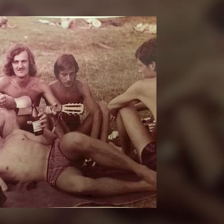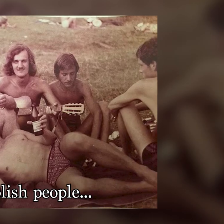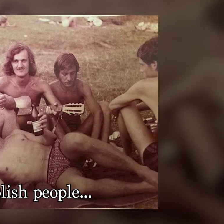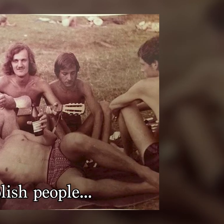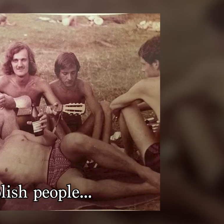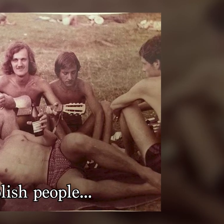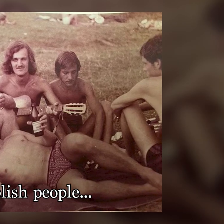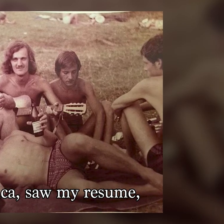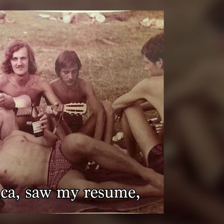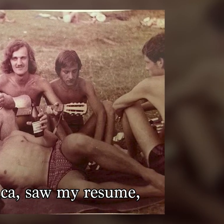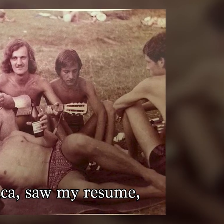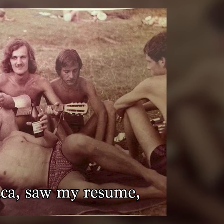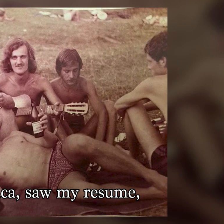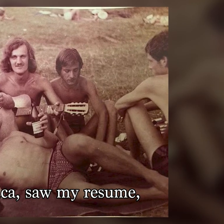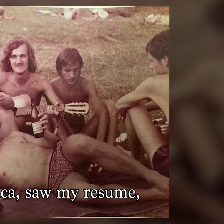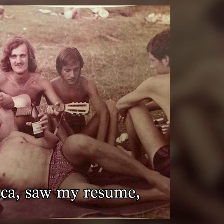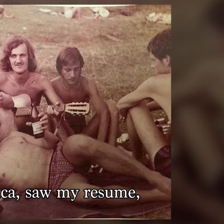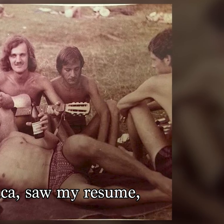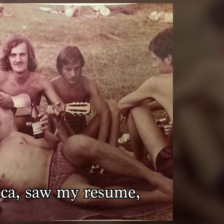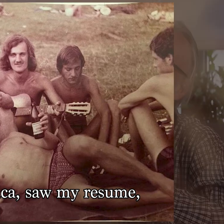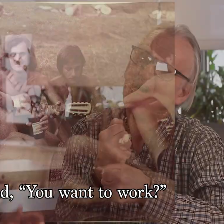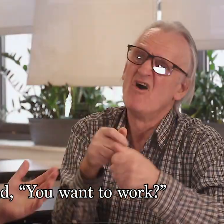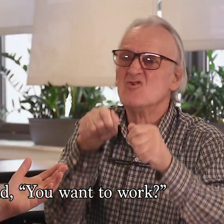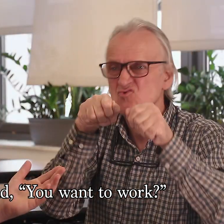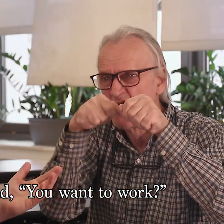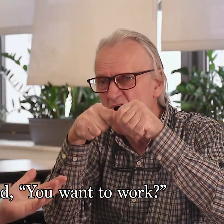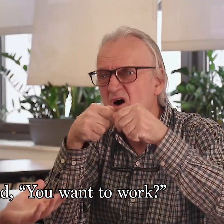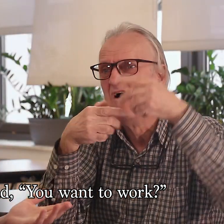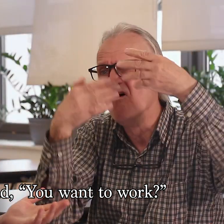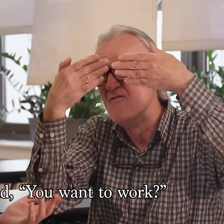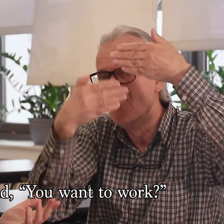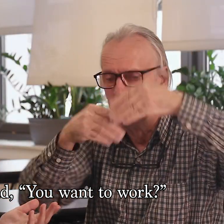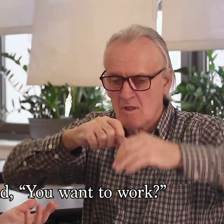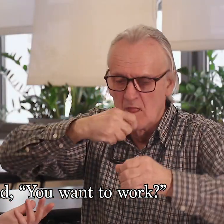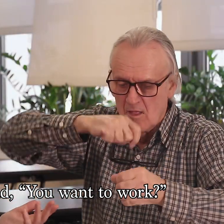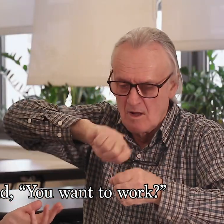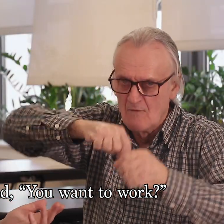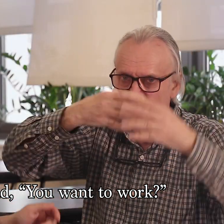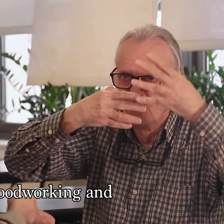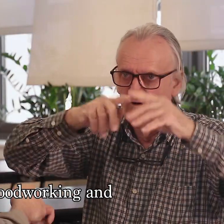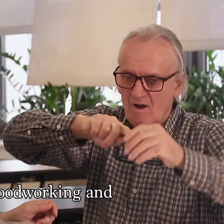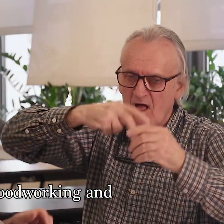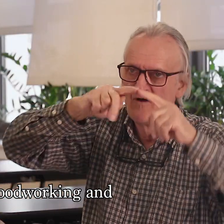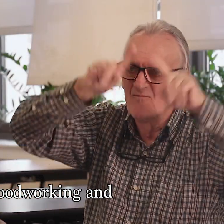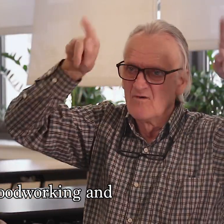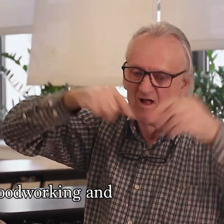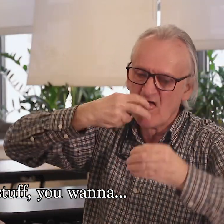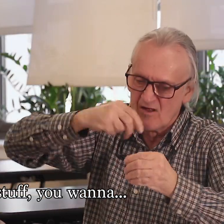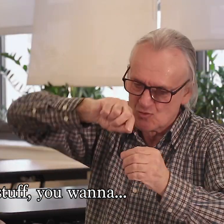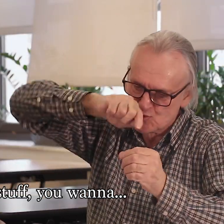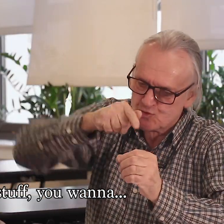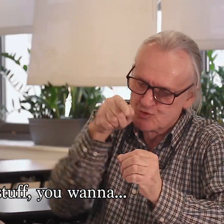Polish people in America saw my resume, and they said, "You want to do woodworking and fixing stuff? You